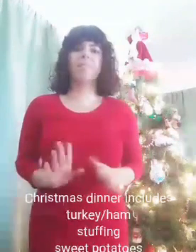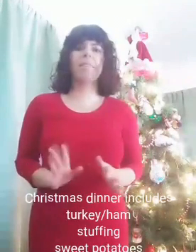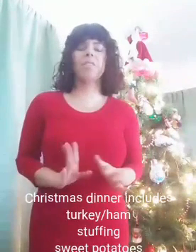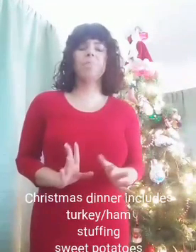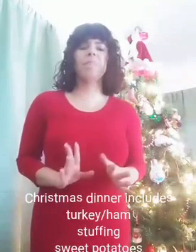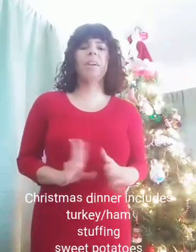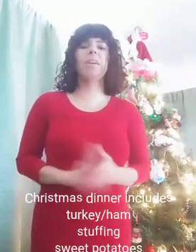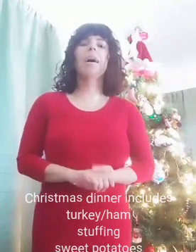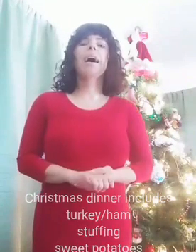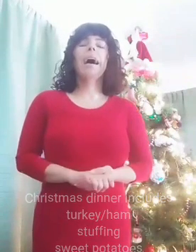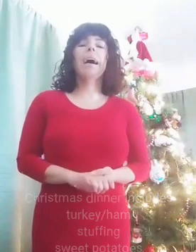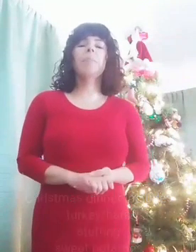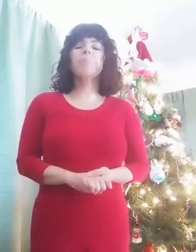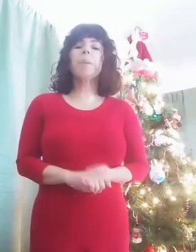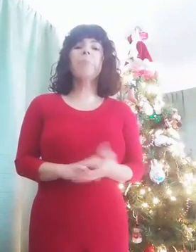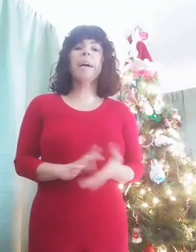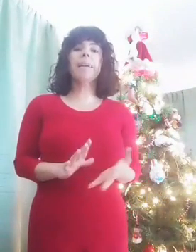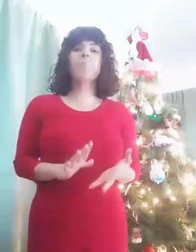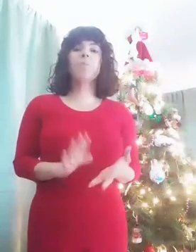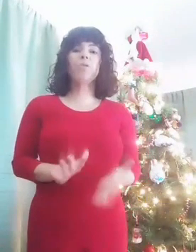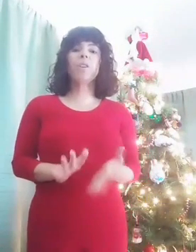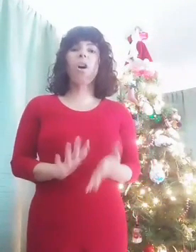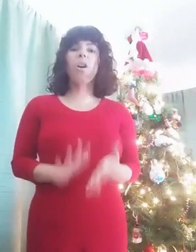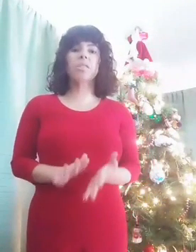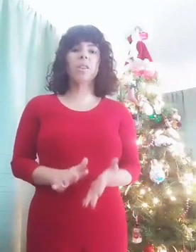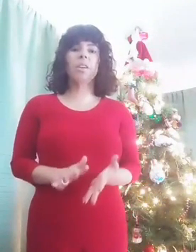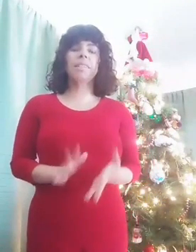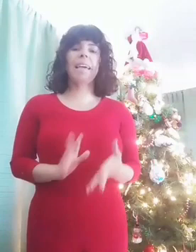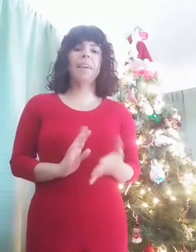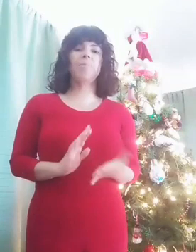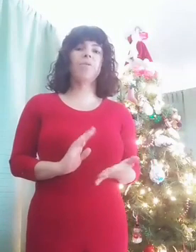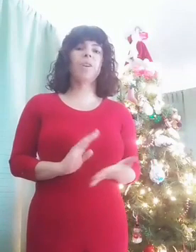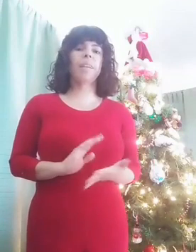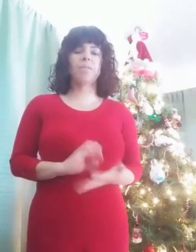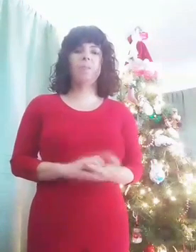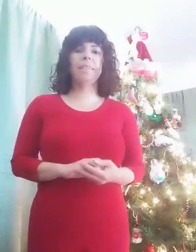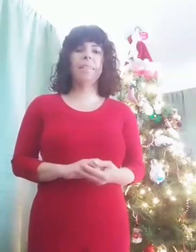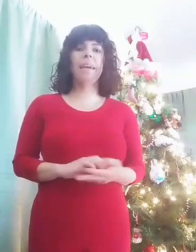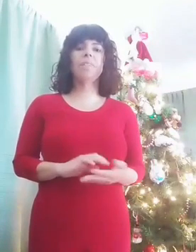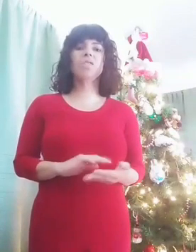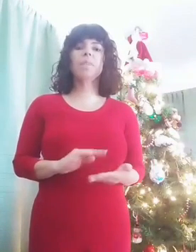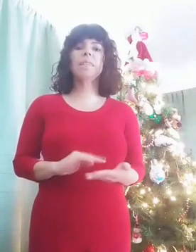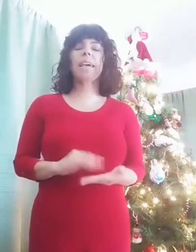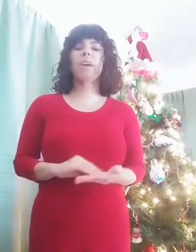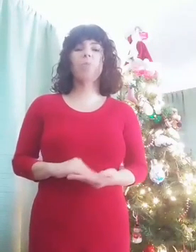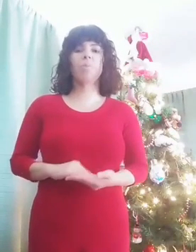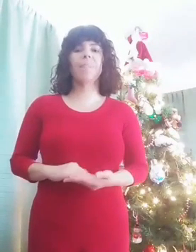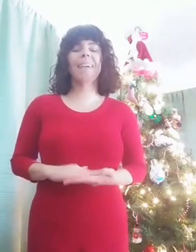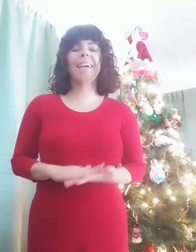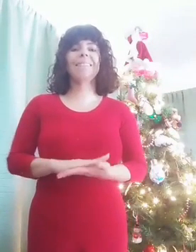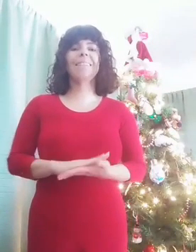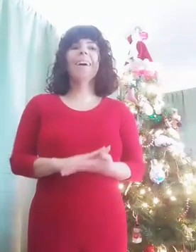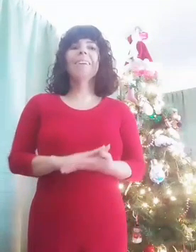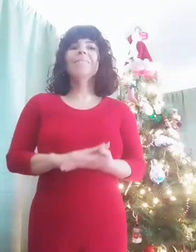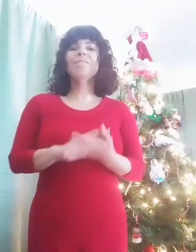the Christmas dinner but before it all starts and before it gets crazy I just want to take a moment and just